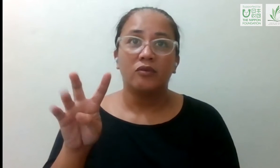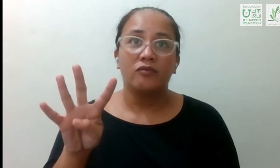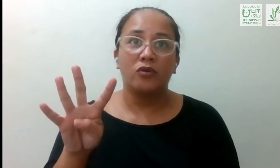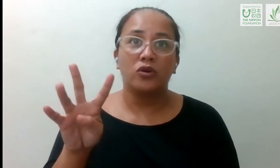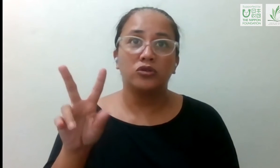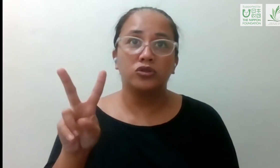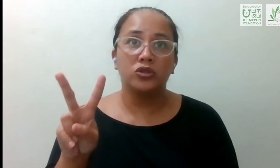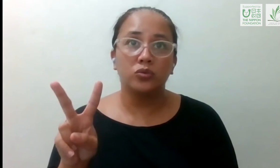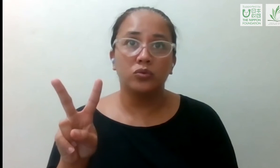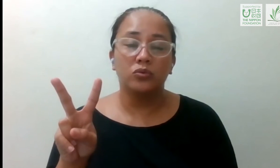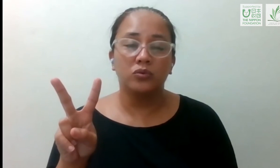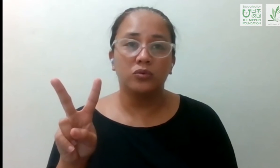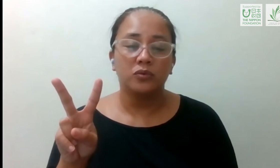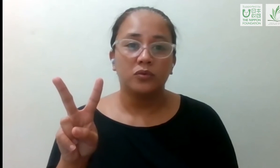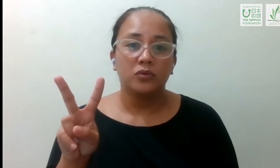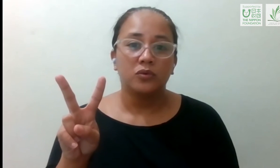242,